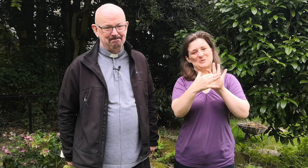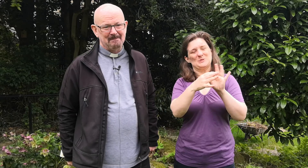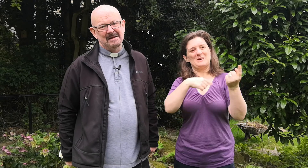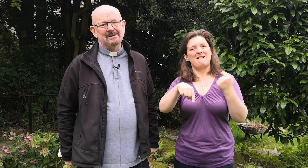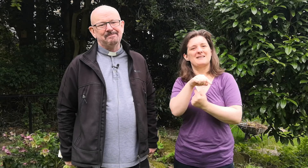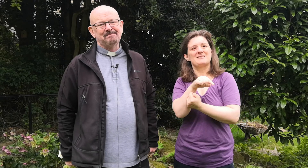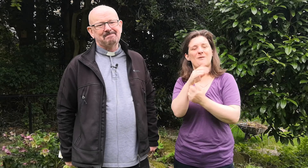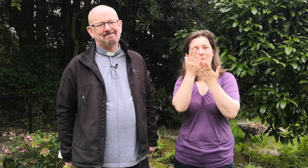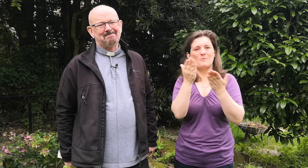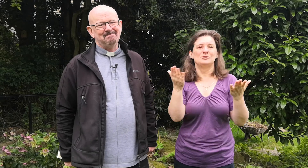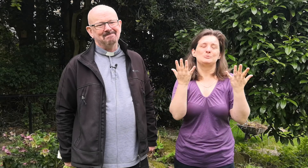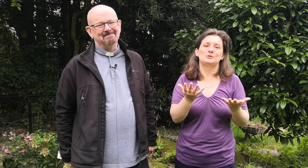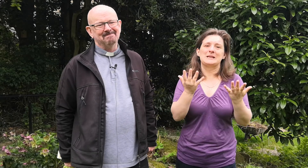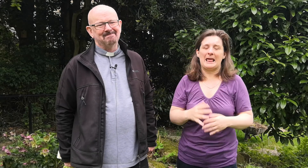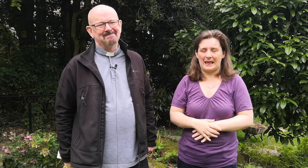today.